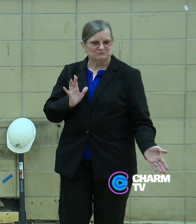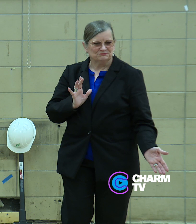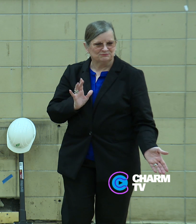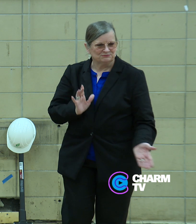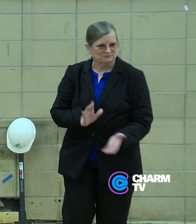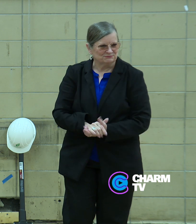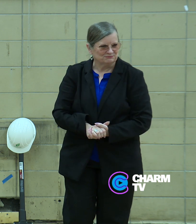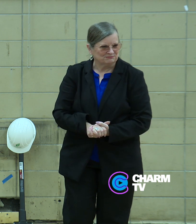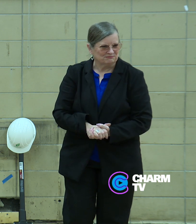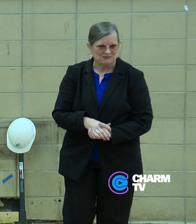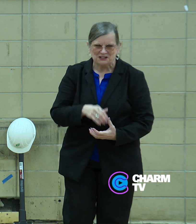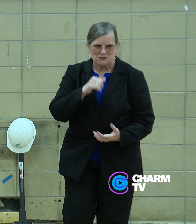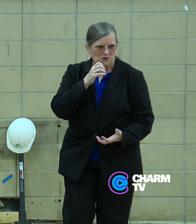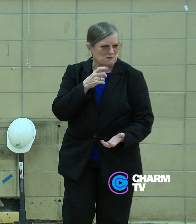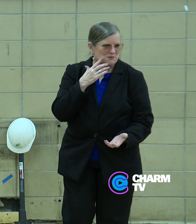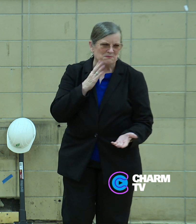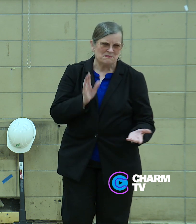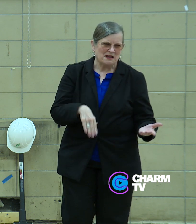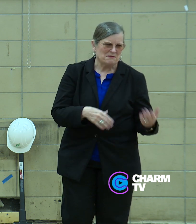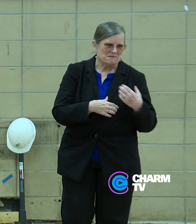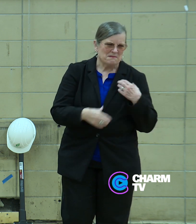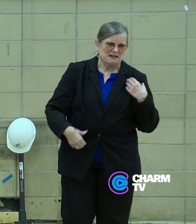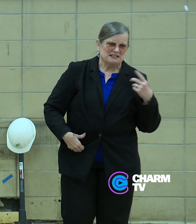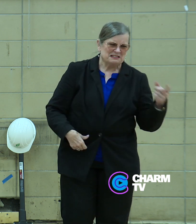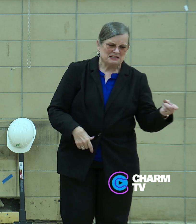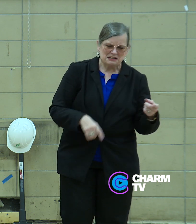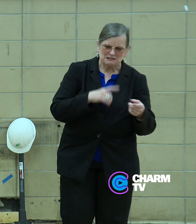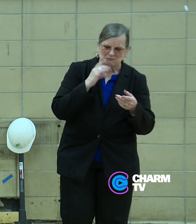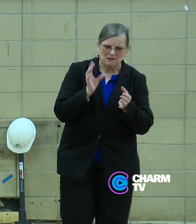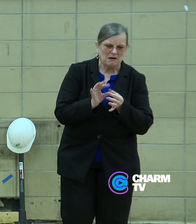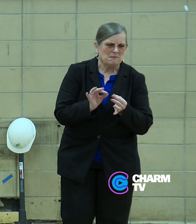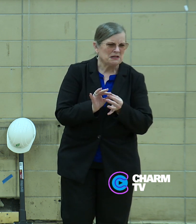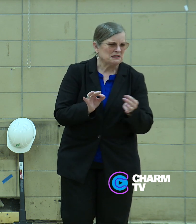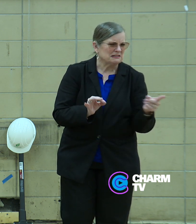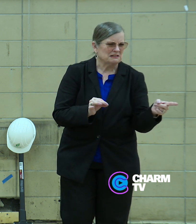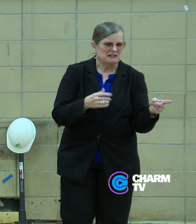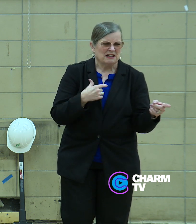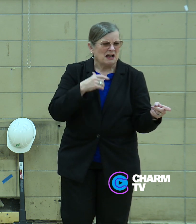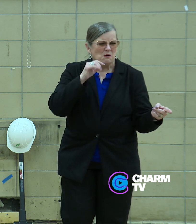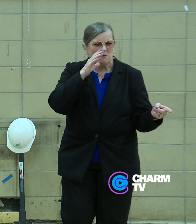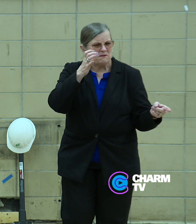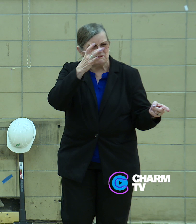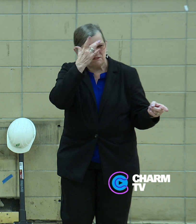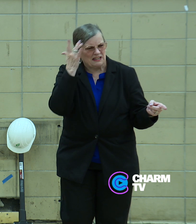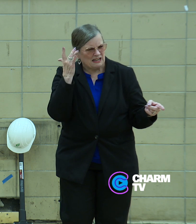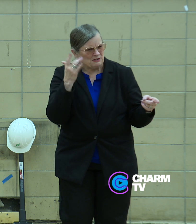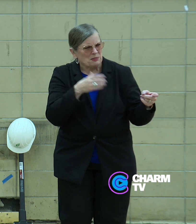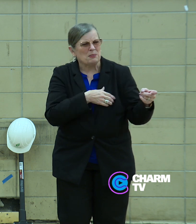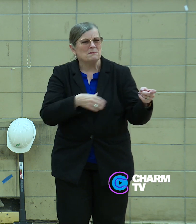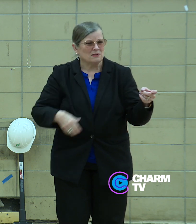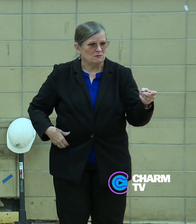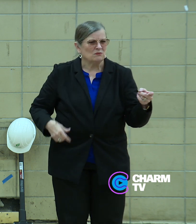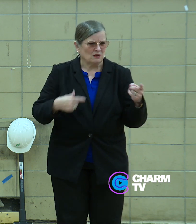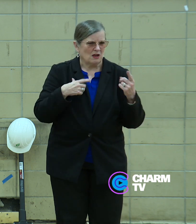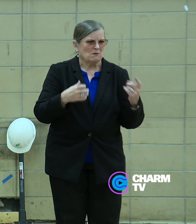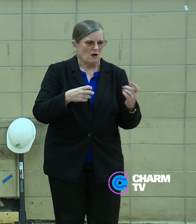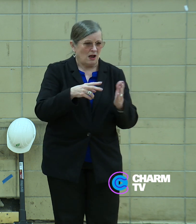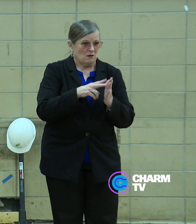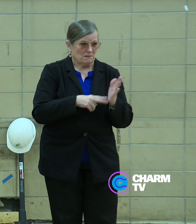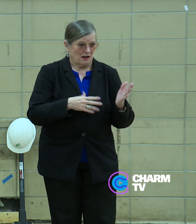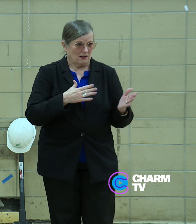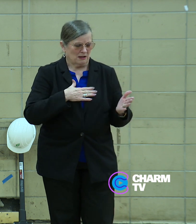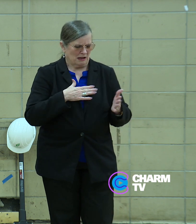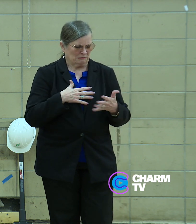bad because the mayor read his comments, and I didn't want to forget mayor, so I'm going to read mine. I'm a little bit